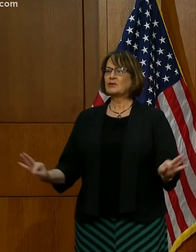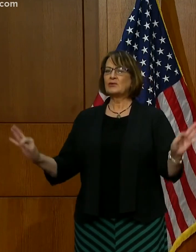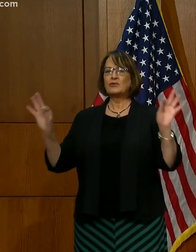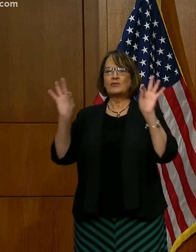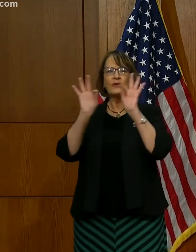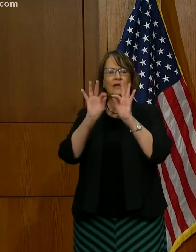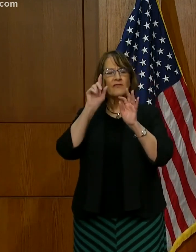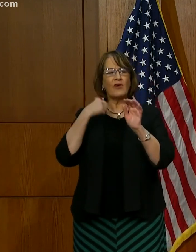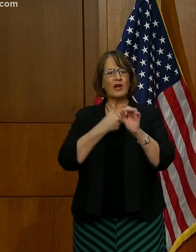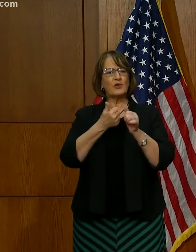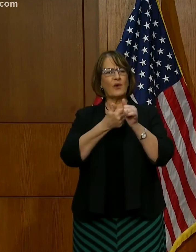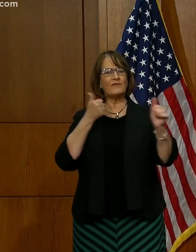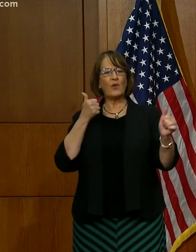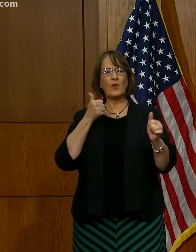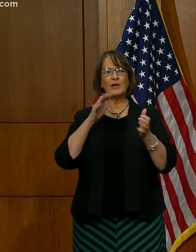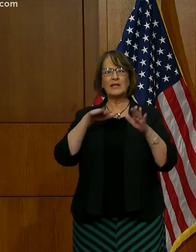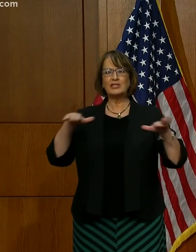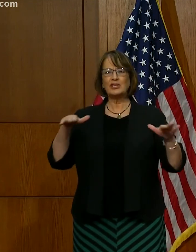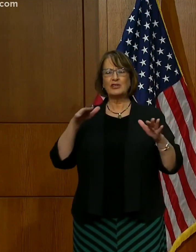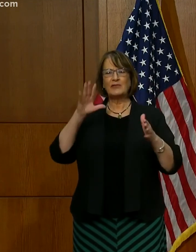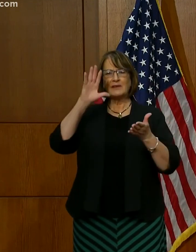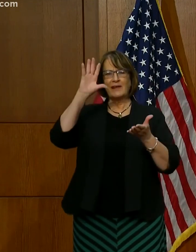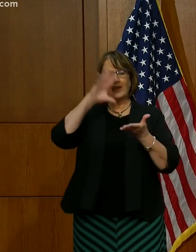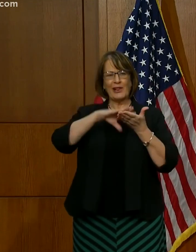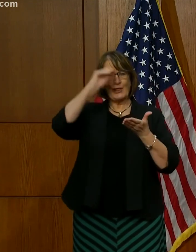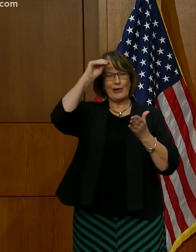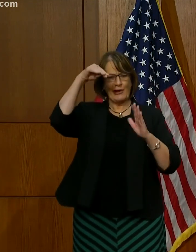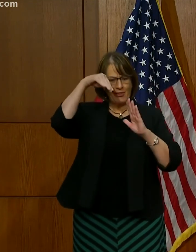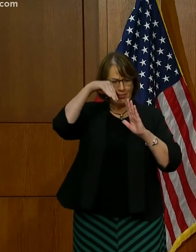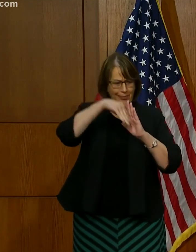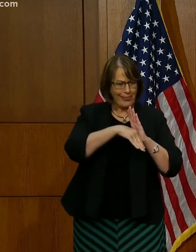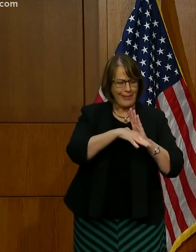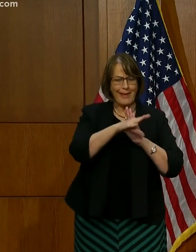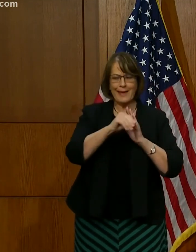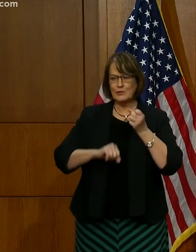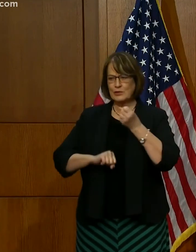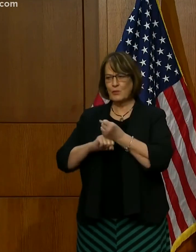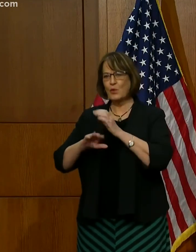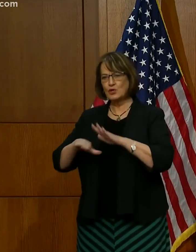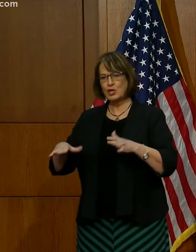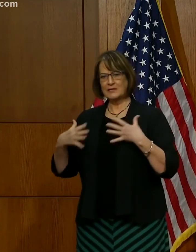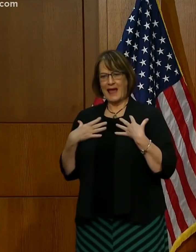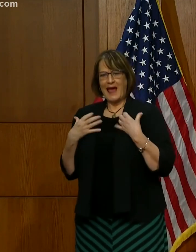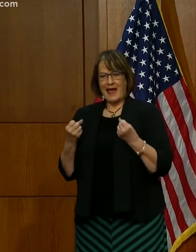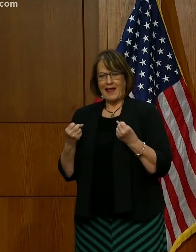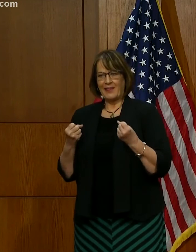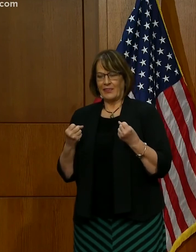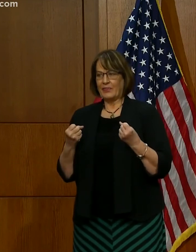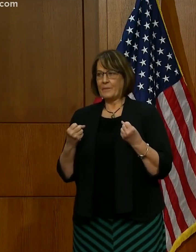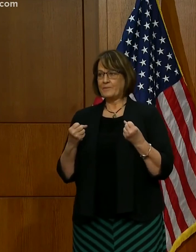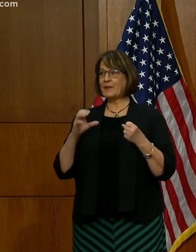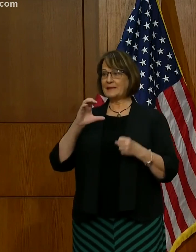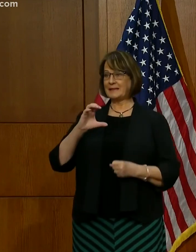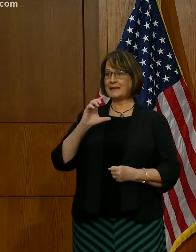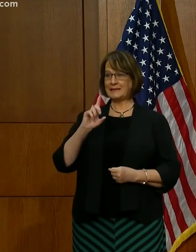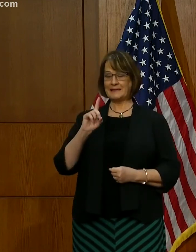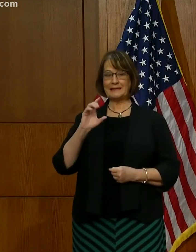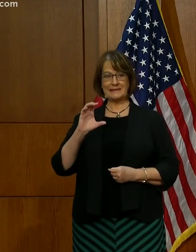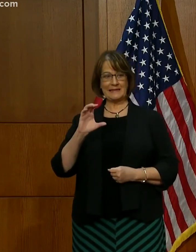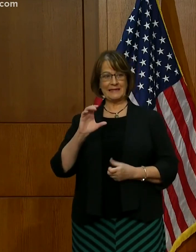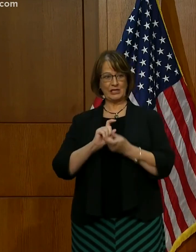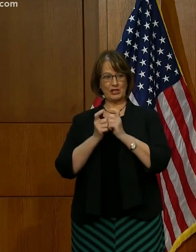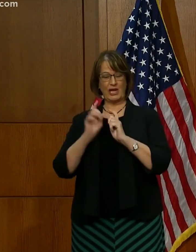loss and to support our children's health and well-being. The CDC, which updated its guidance last